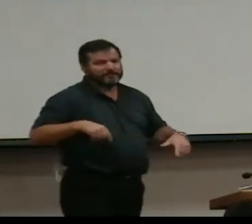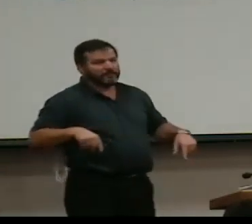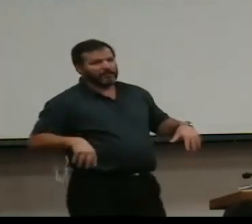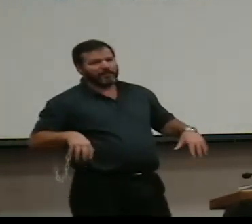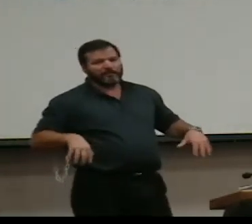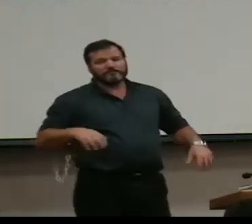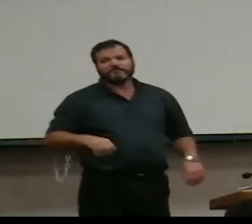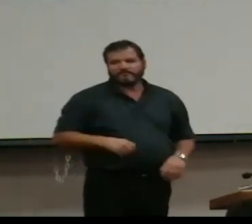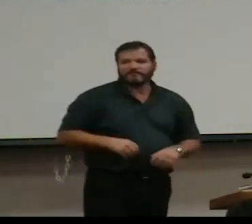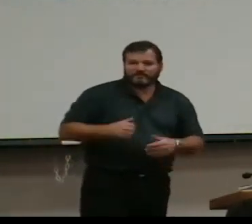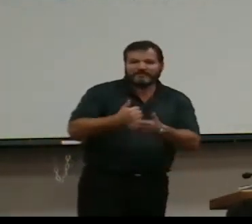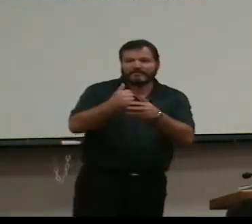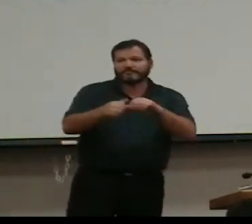Sometime we're awkward.